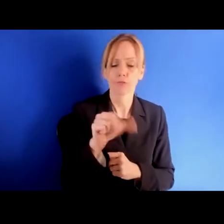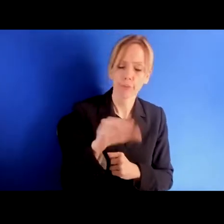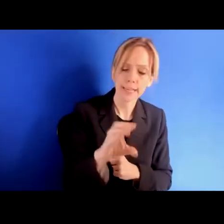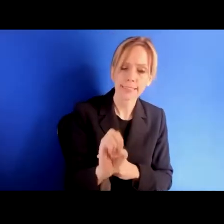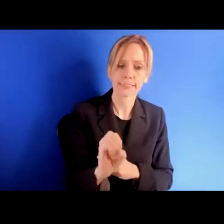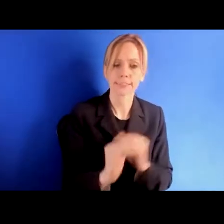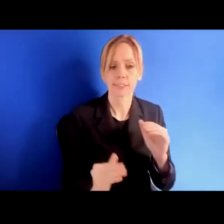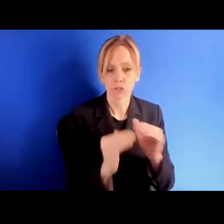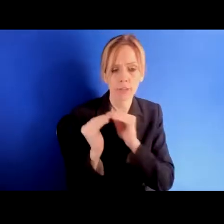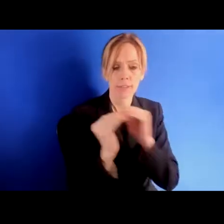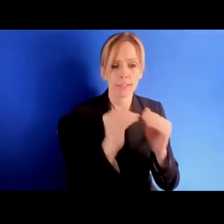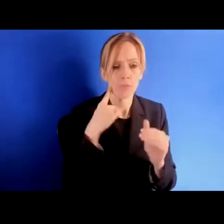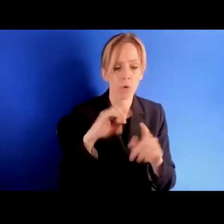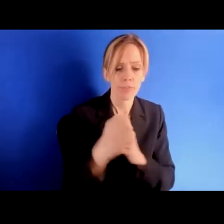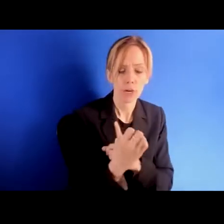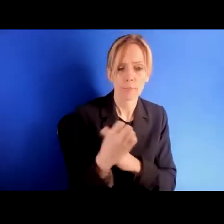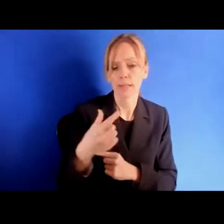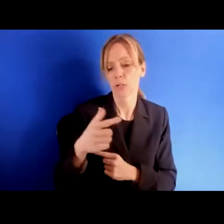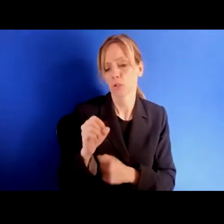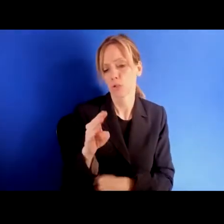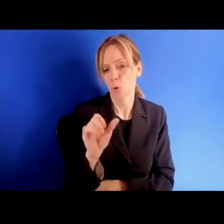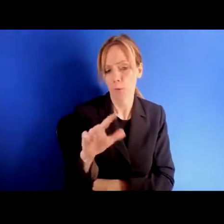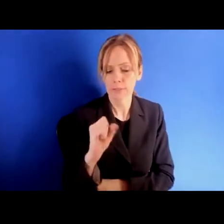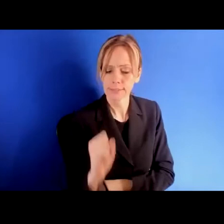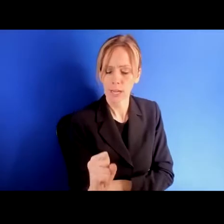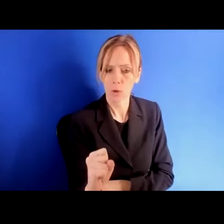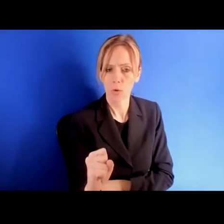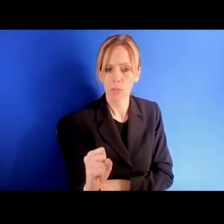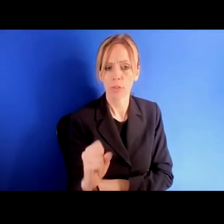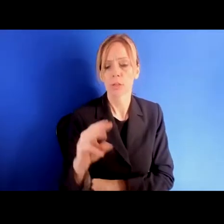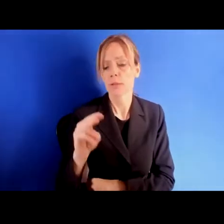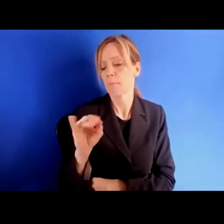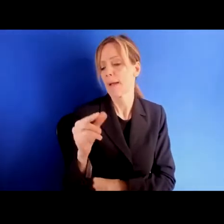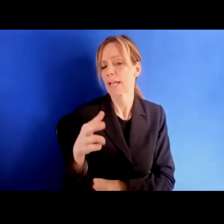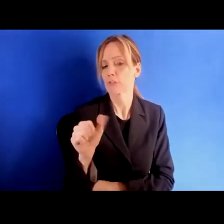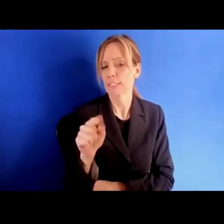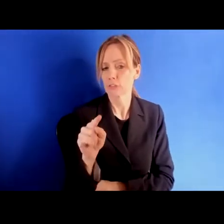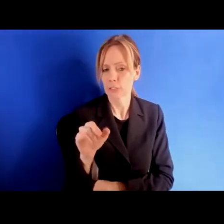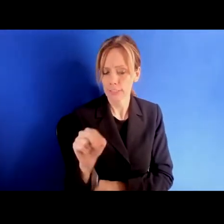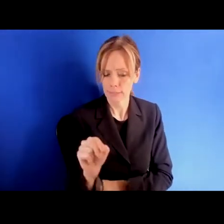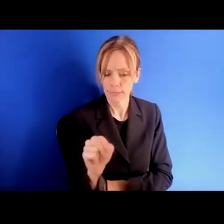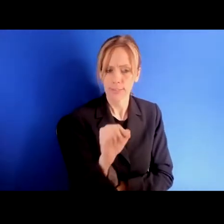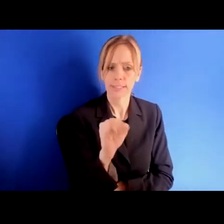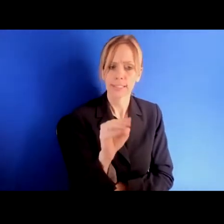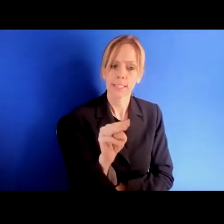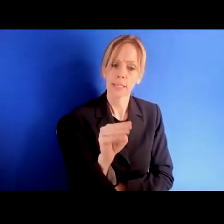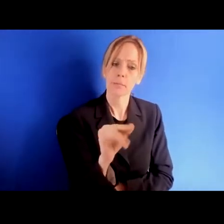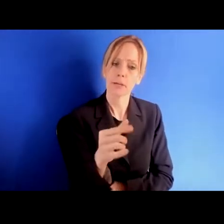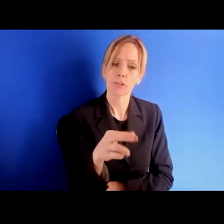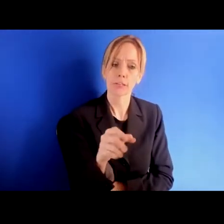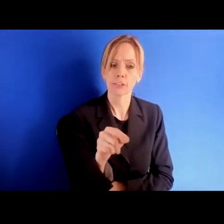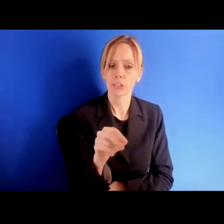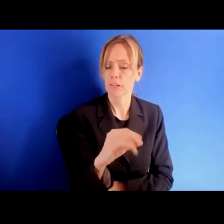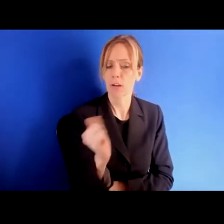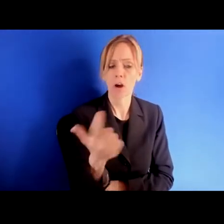global south, migration and immigration, and all those experiences that color and create the reality of disabled people in the